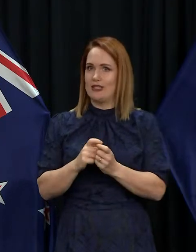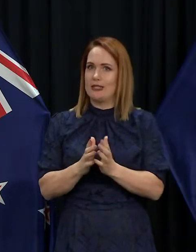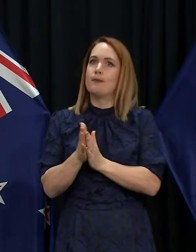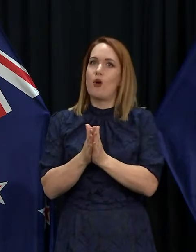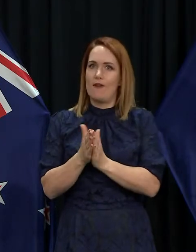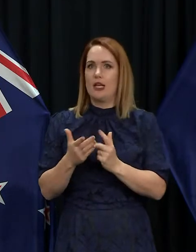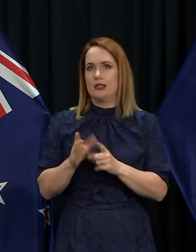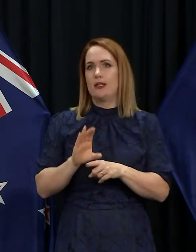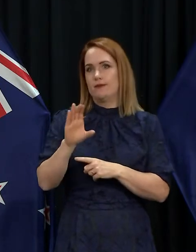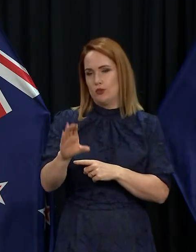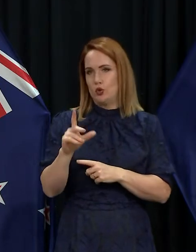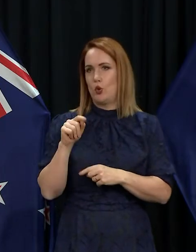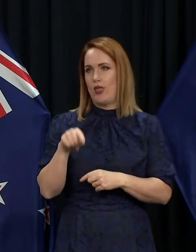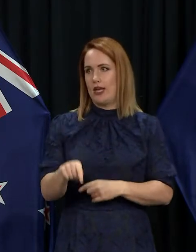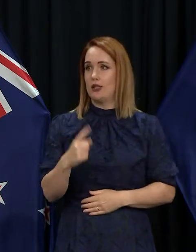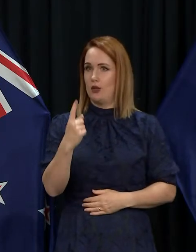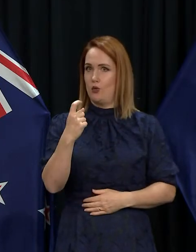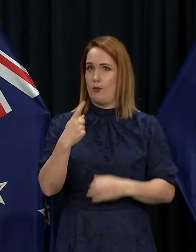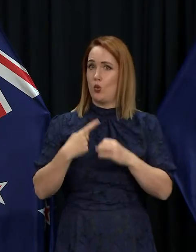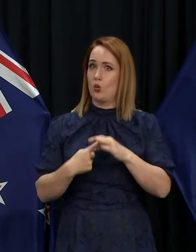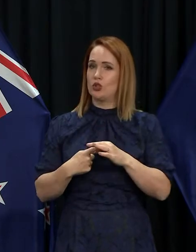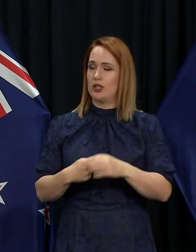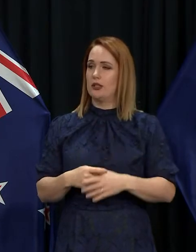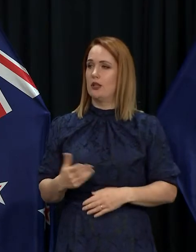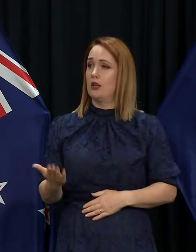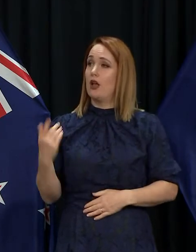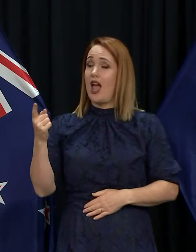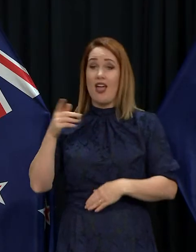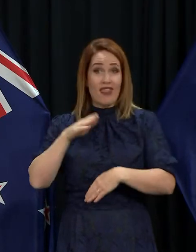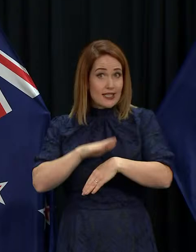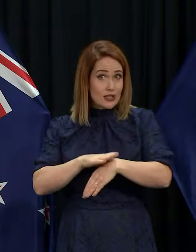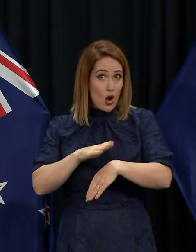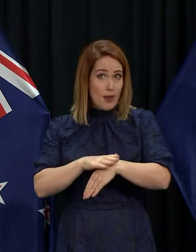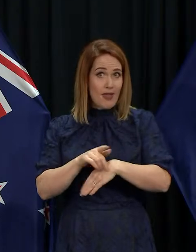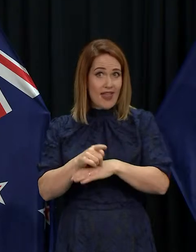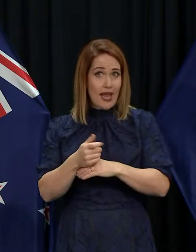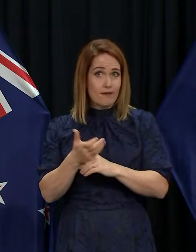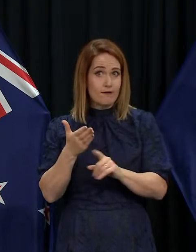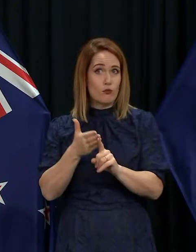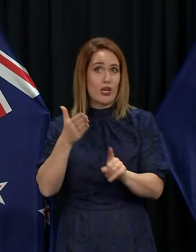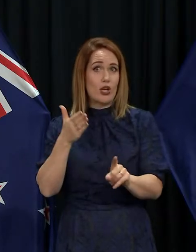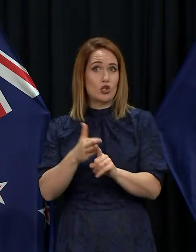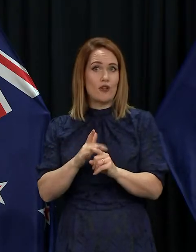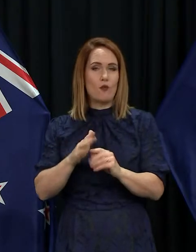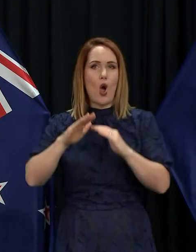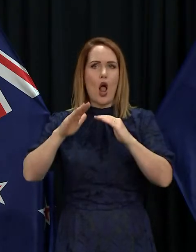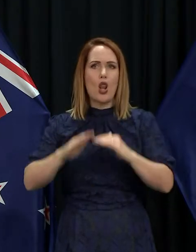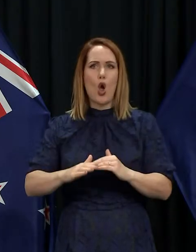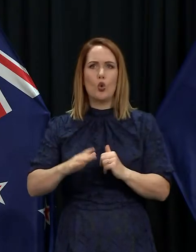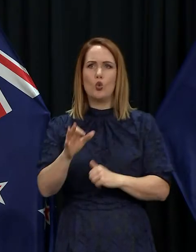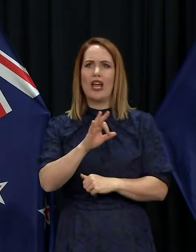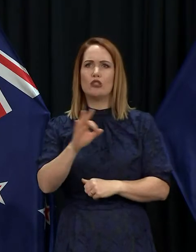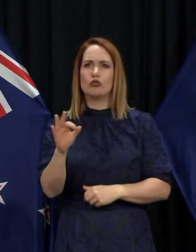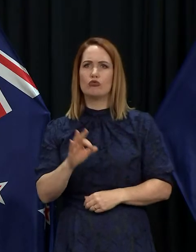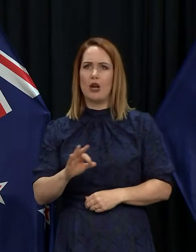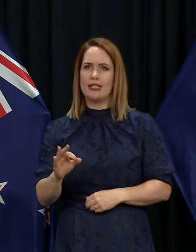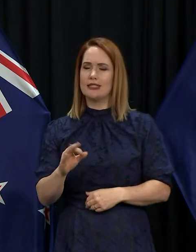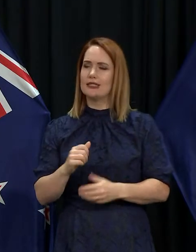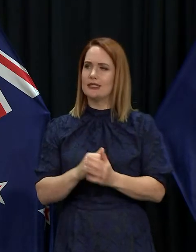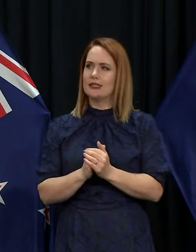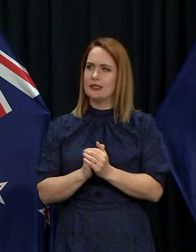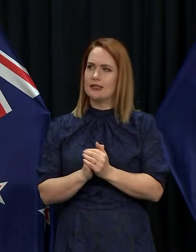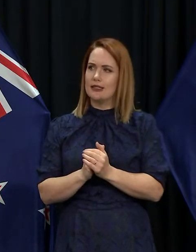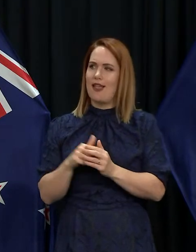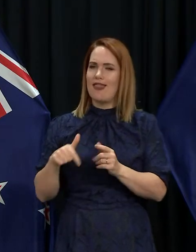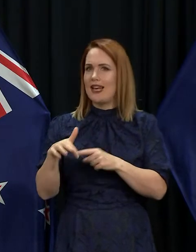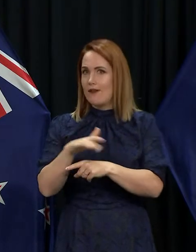follow up, last one. There was a recognition at the time, though, that the low interest rate environment provided perhaps